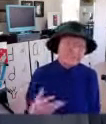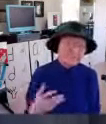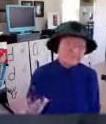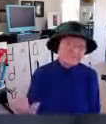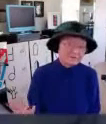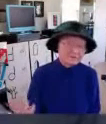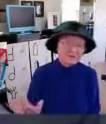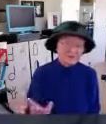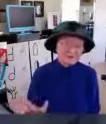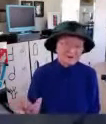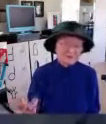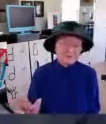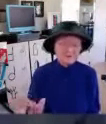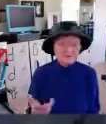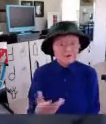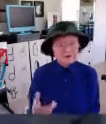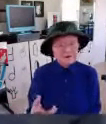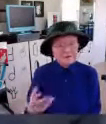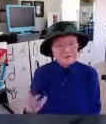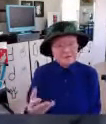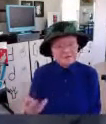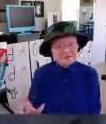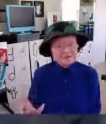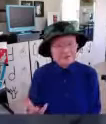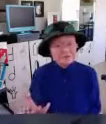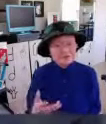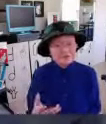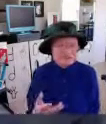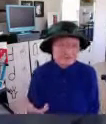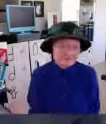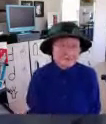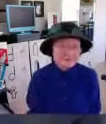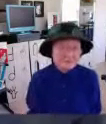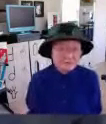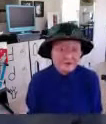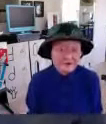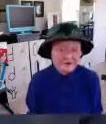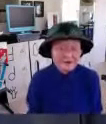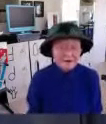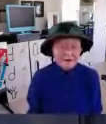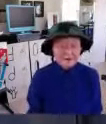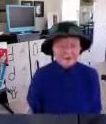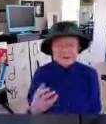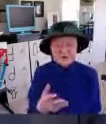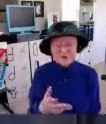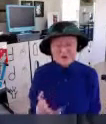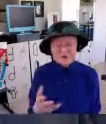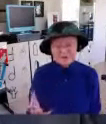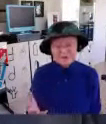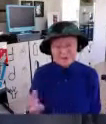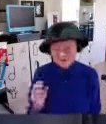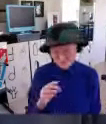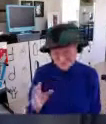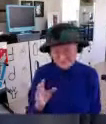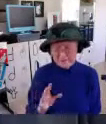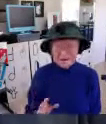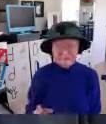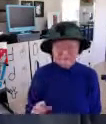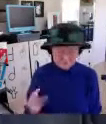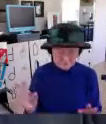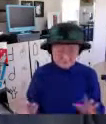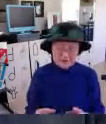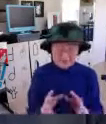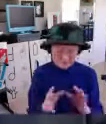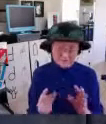with Chinese Sign Language, we're going to find some handshakes that we just never saw before. Ethiopia, we have written a lot of, and we do